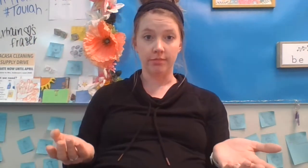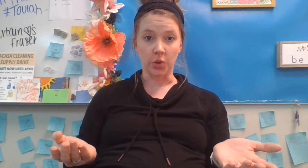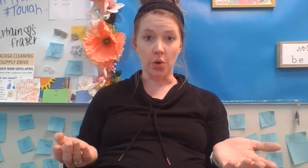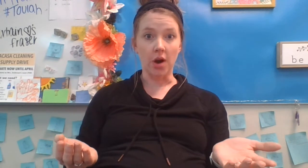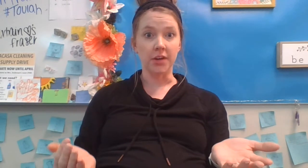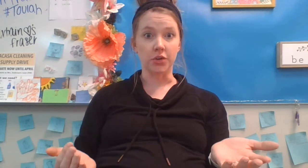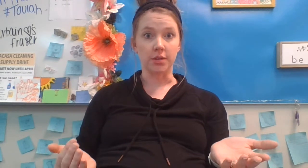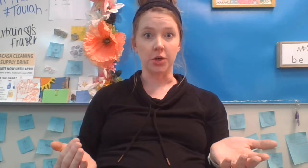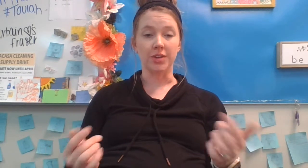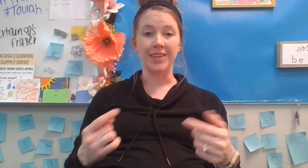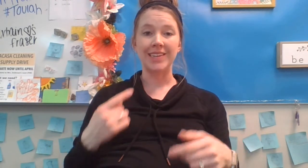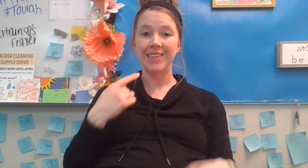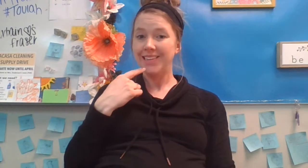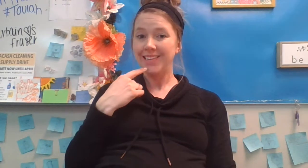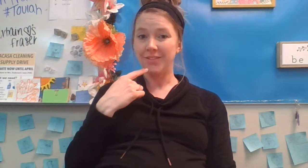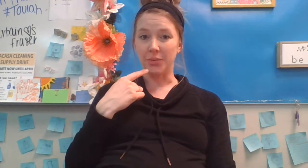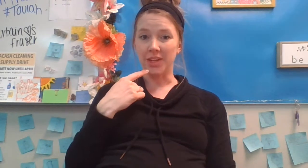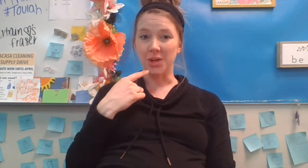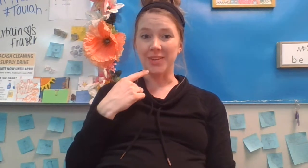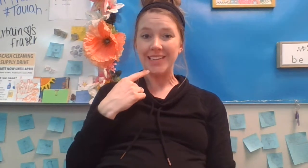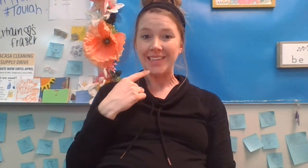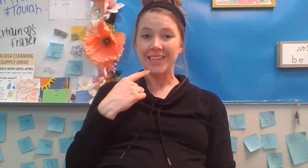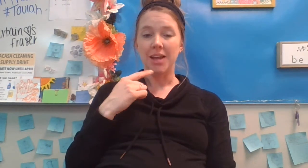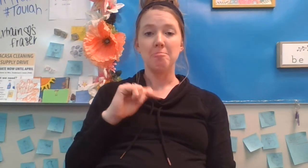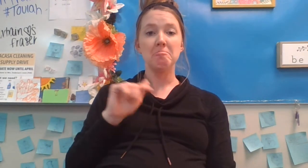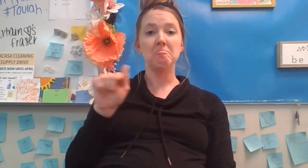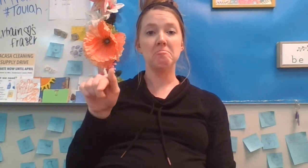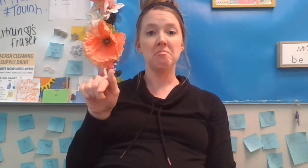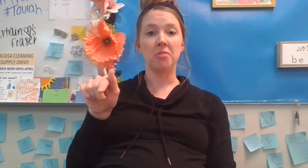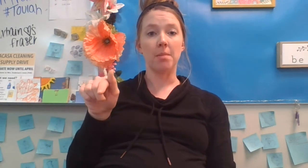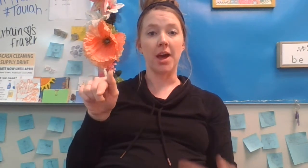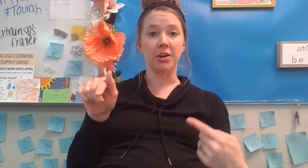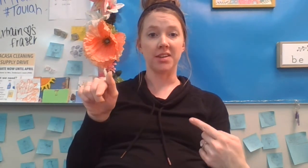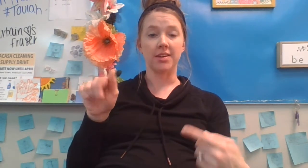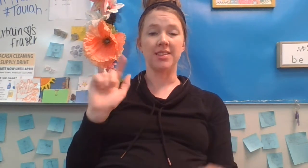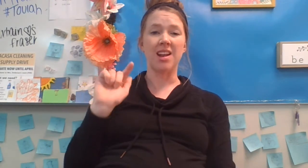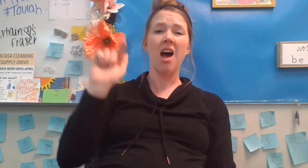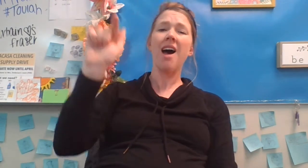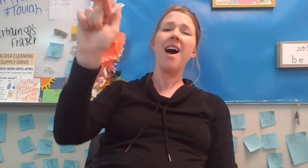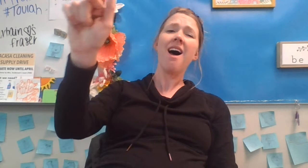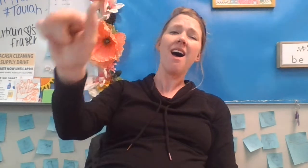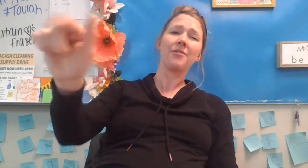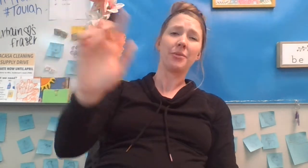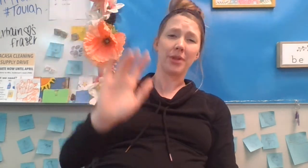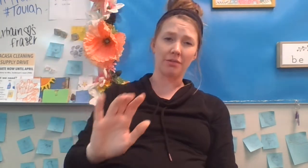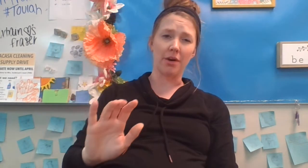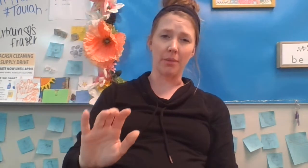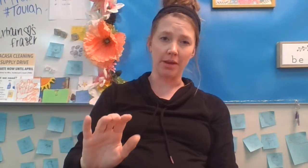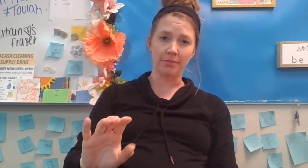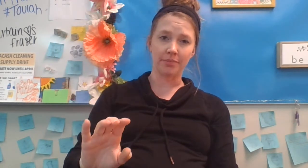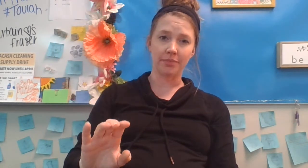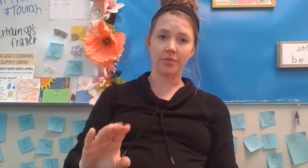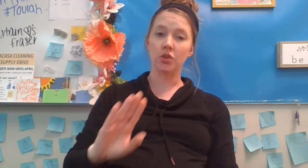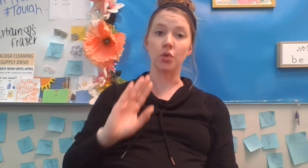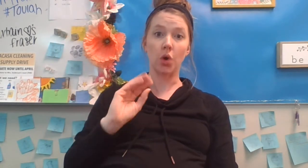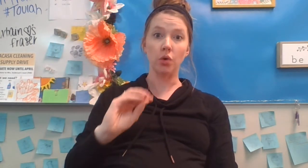We know our facial expressions for really close, for a moderate distance, and for really far away. So those